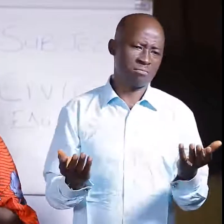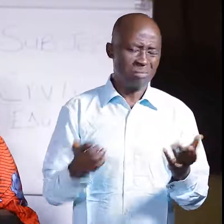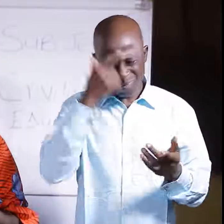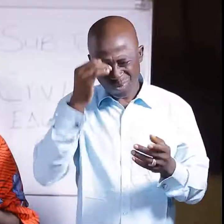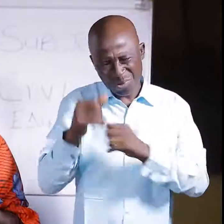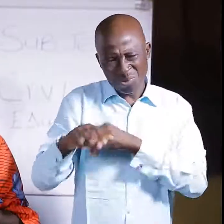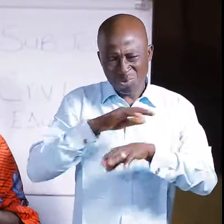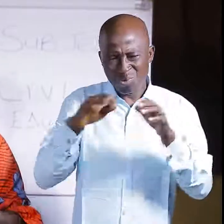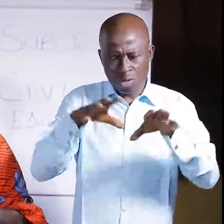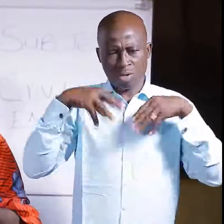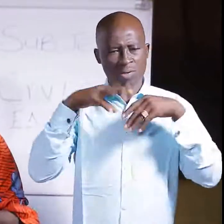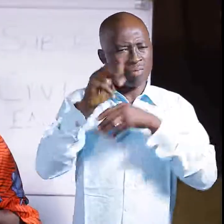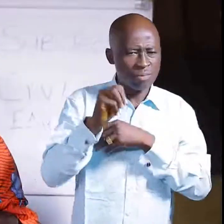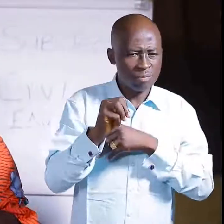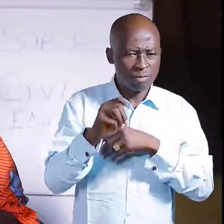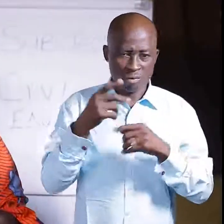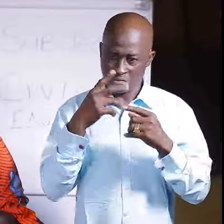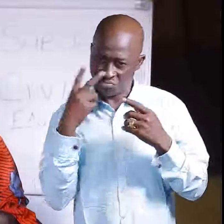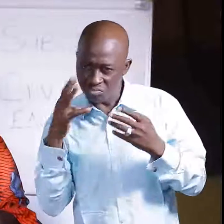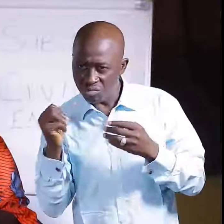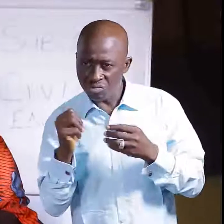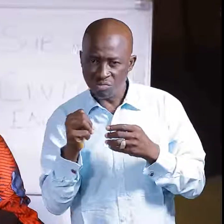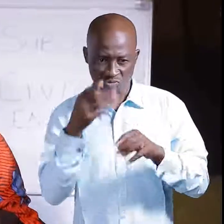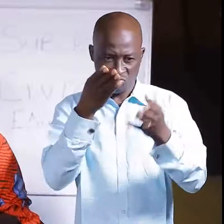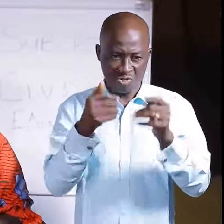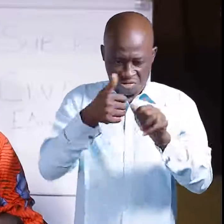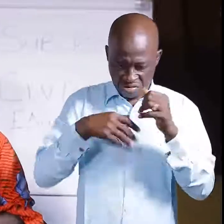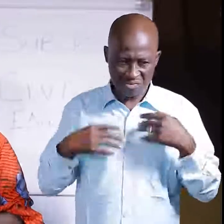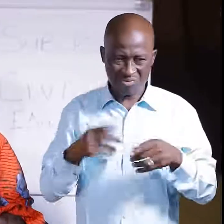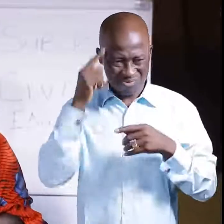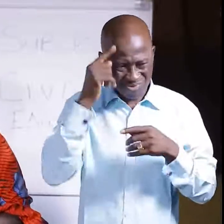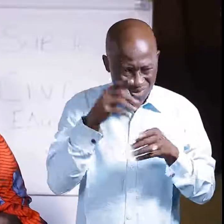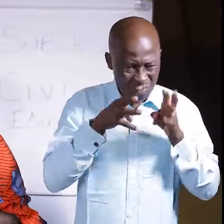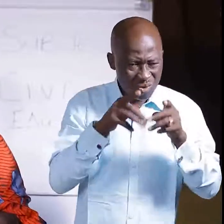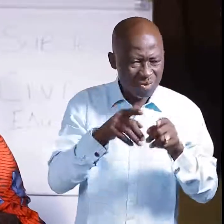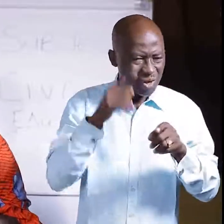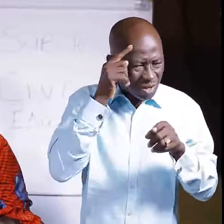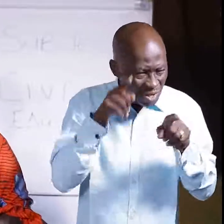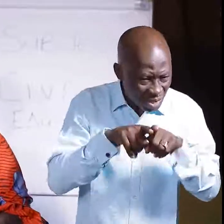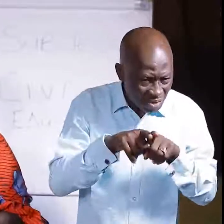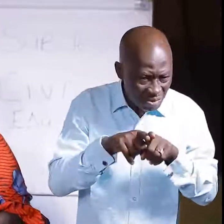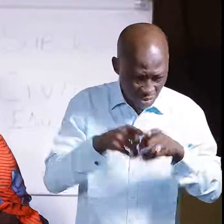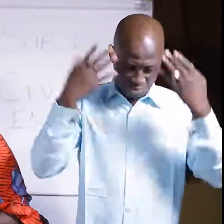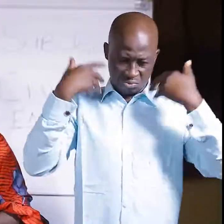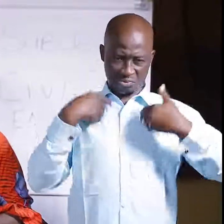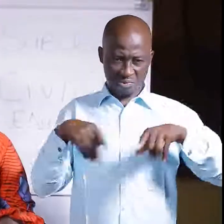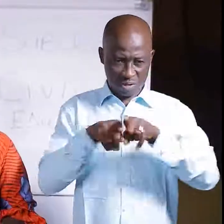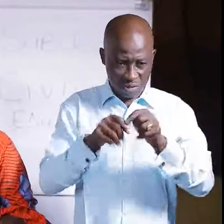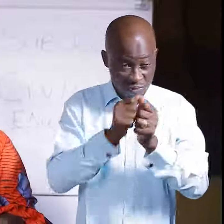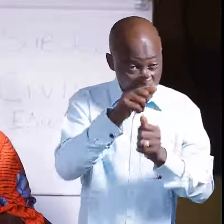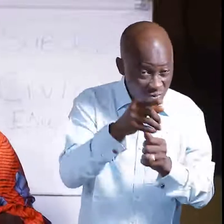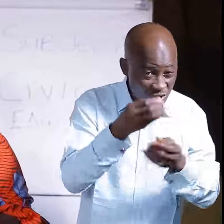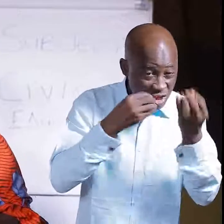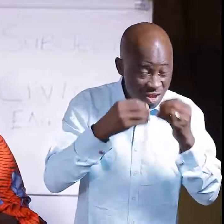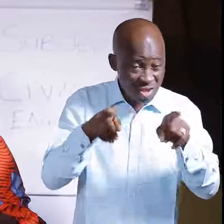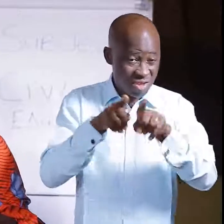don't tolerate them. You look at them, you want everybody to think the way you think, to dress the way you dress, to eat the way